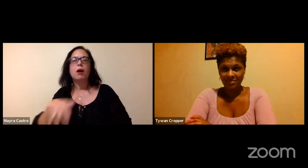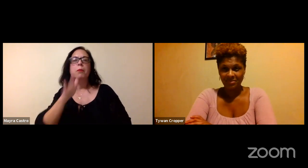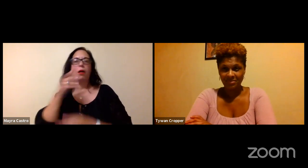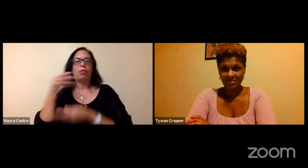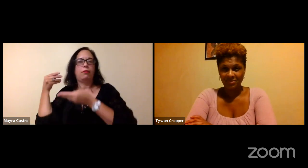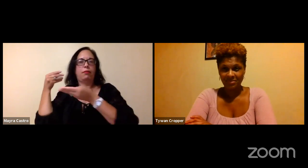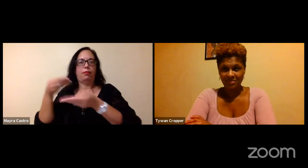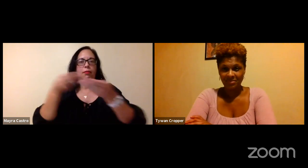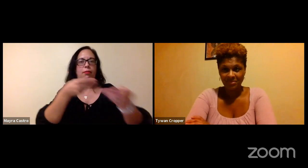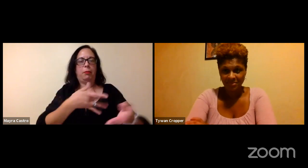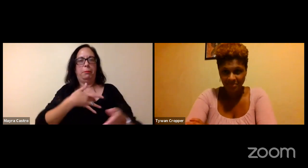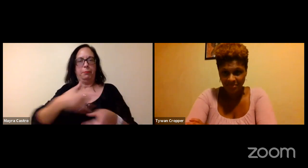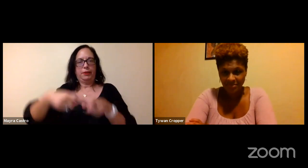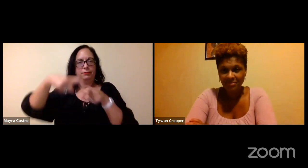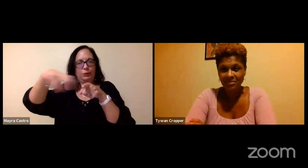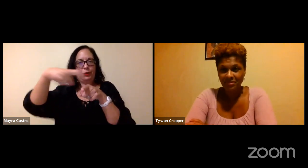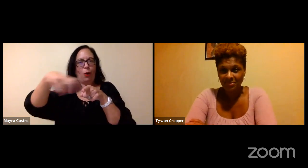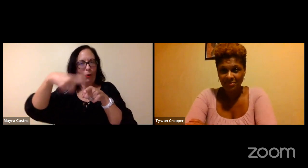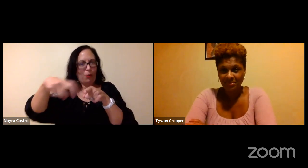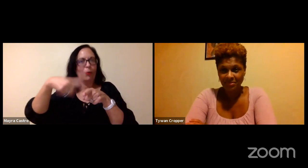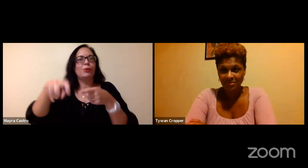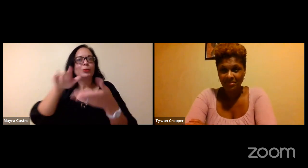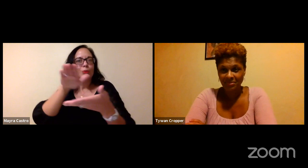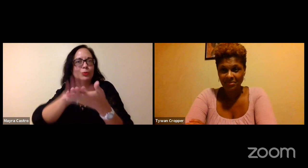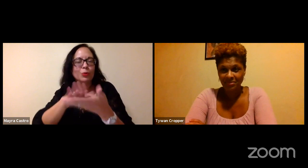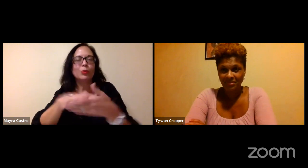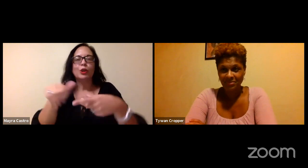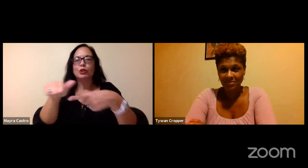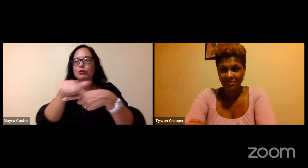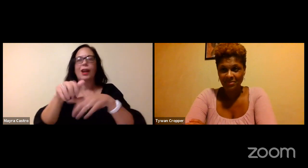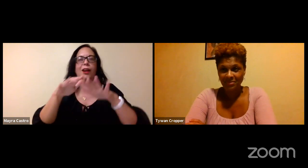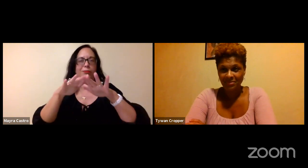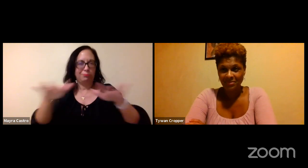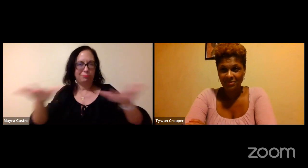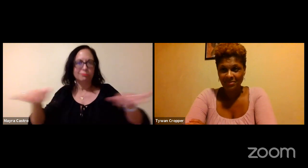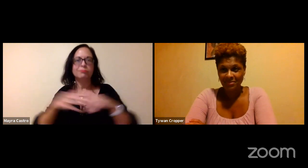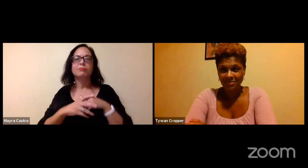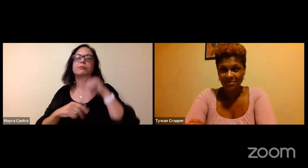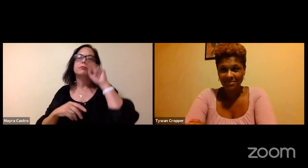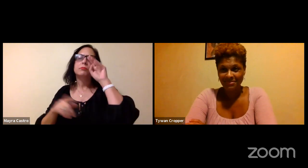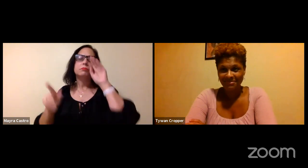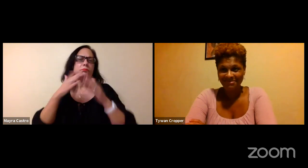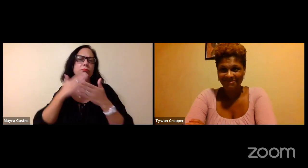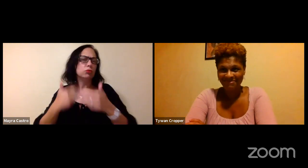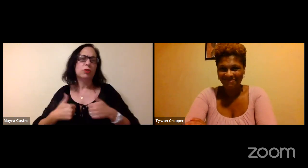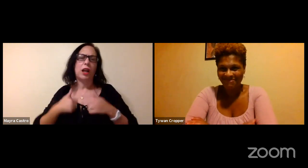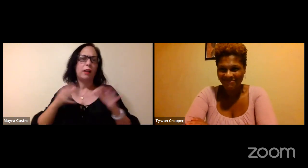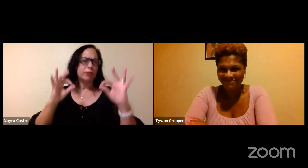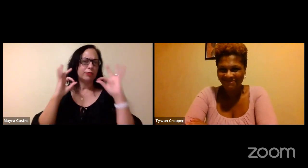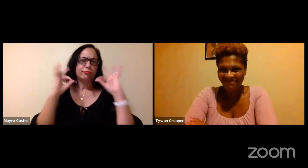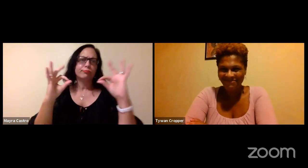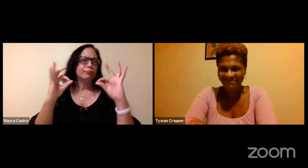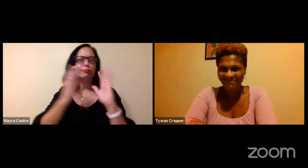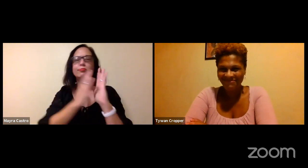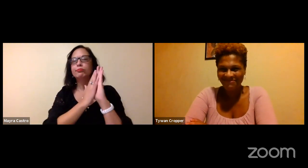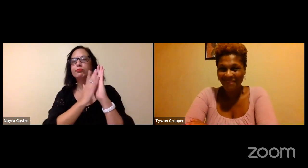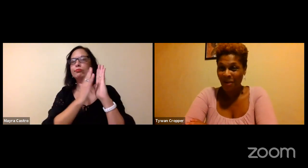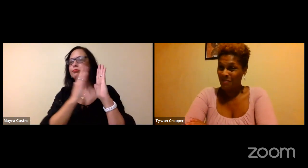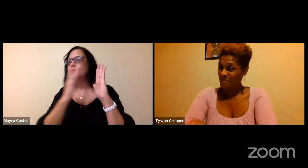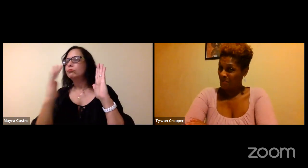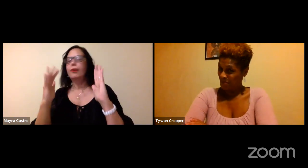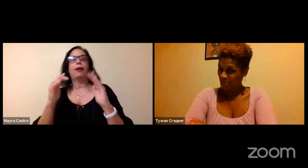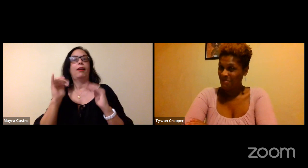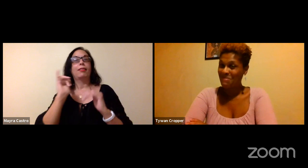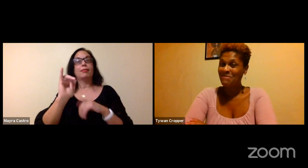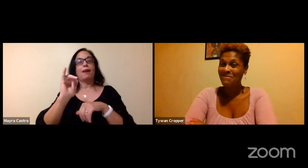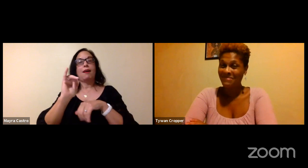I noticed in my culture that seamstress and sewing was very popular, and also schooling. And they